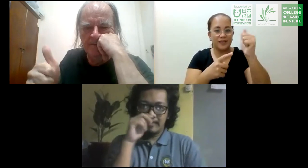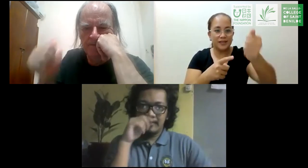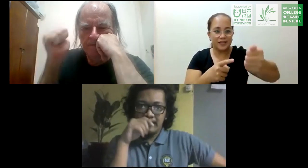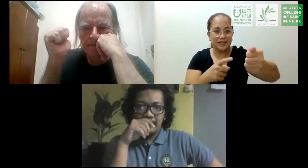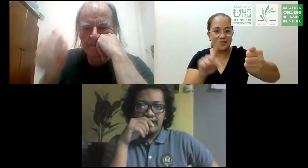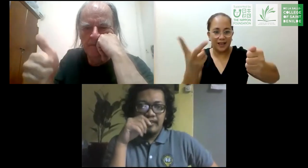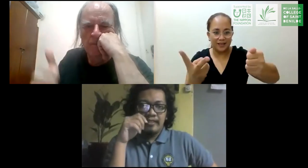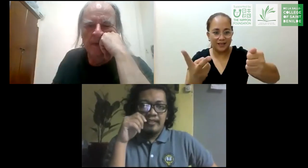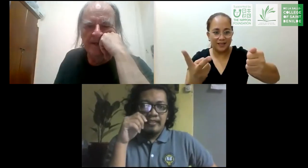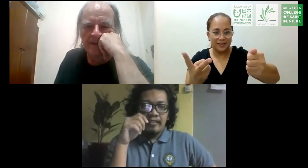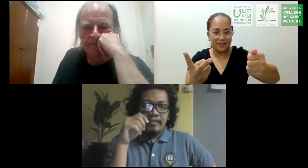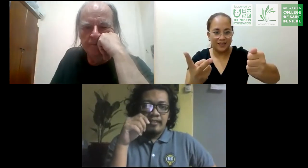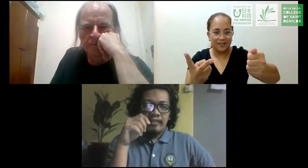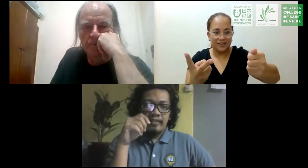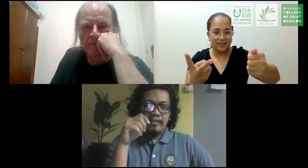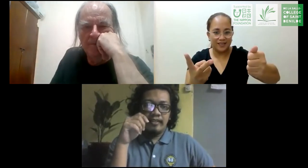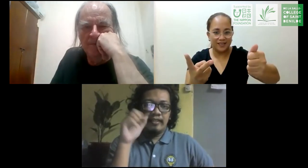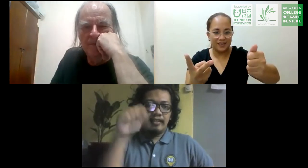this.